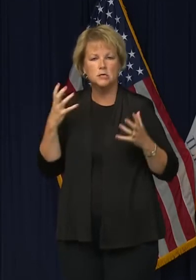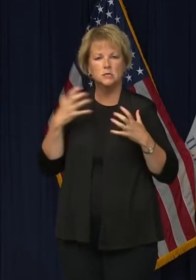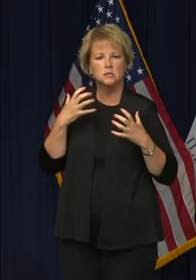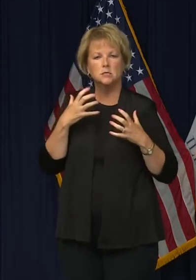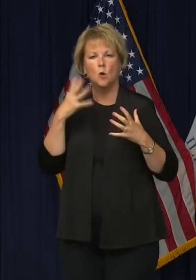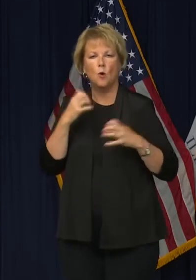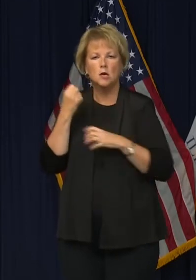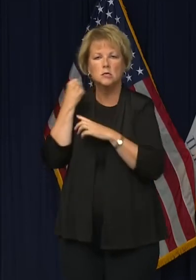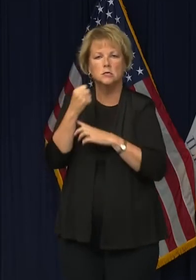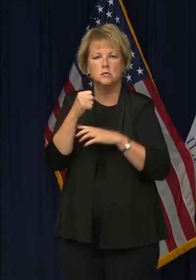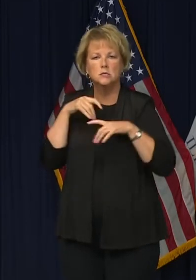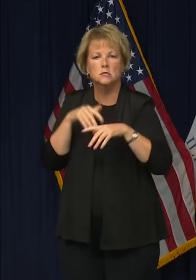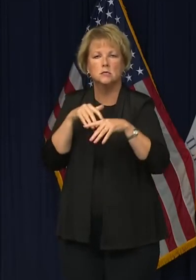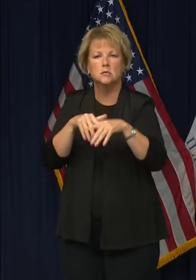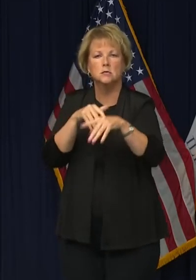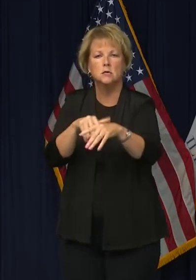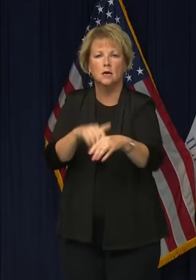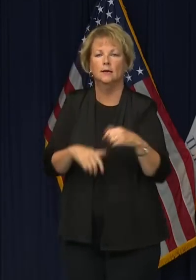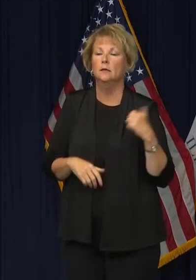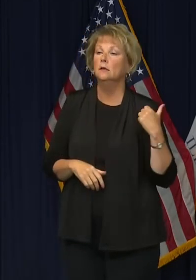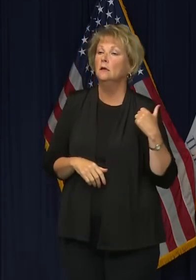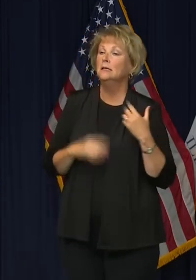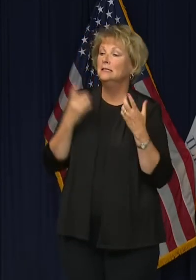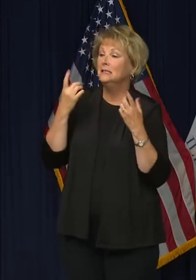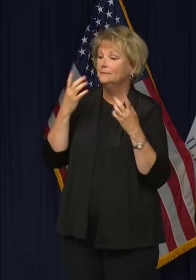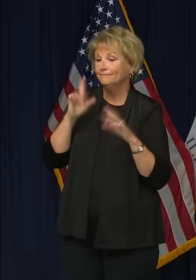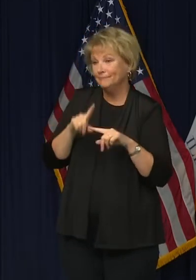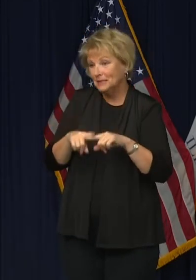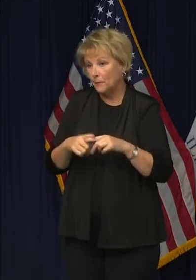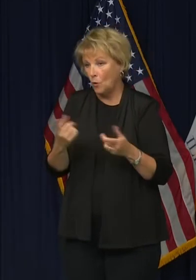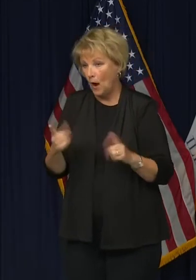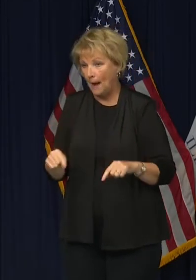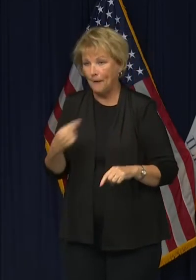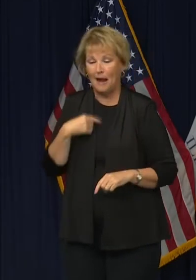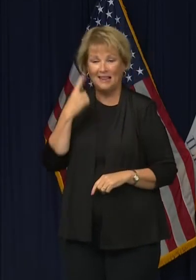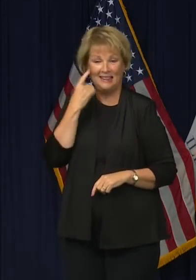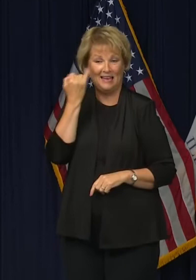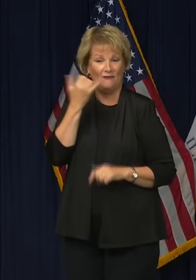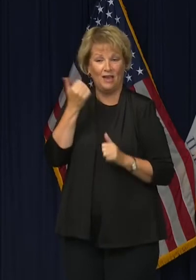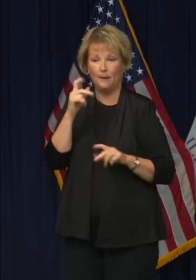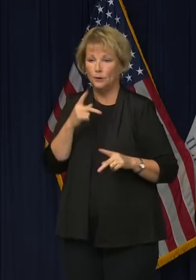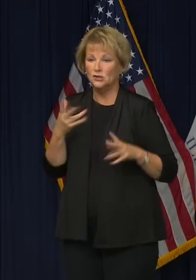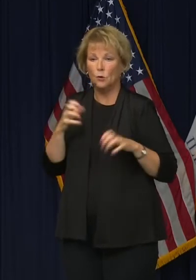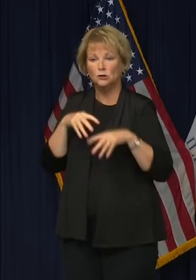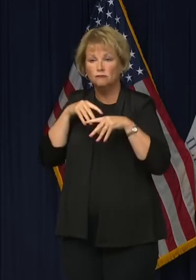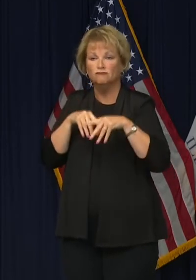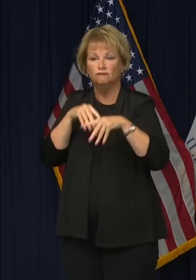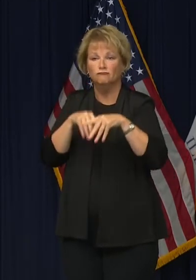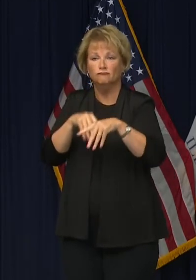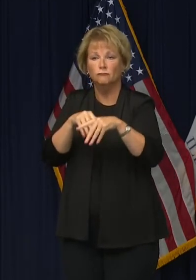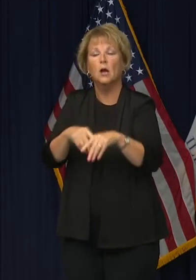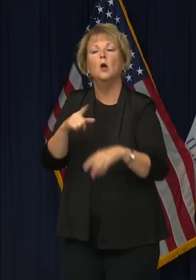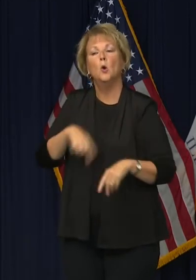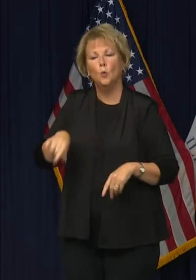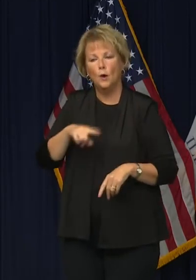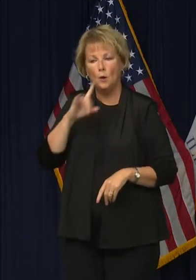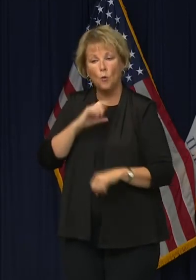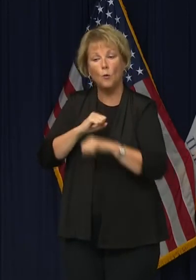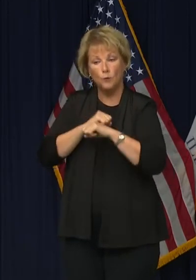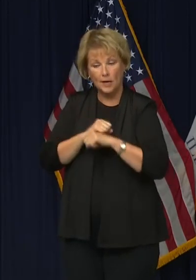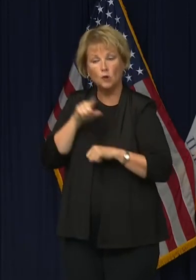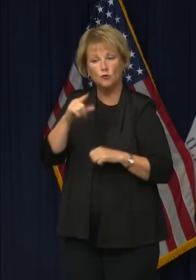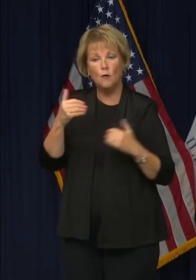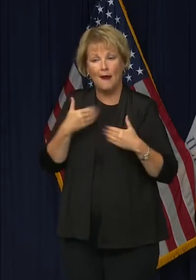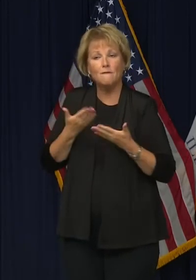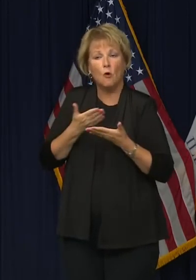Well, depending on how this comes out, I think for anybody who would take to the streets, I would suggest that we will protect their right to